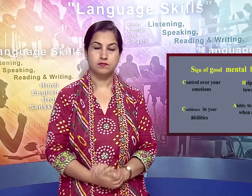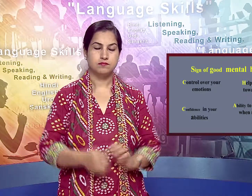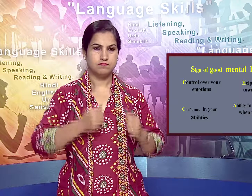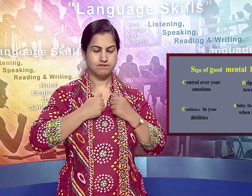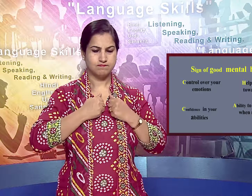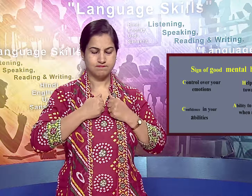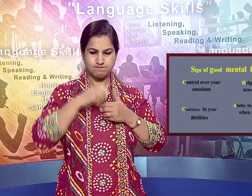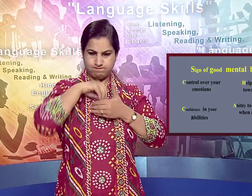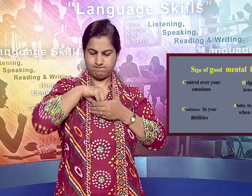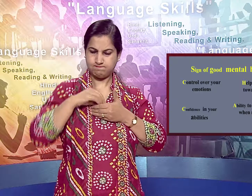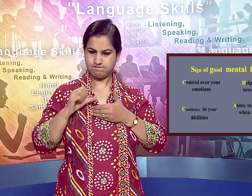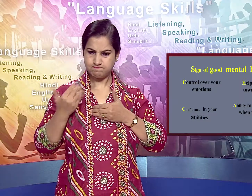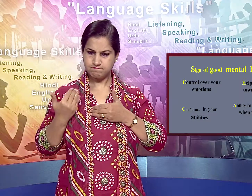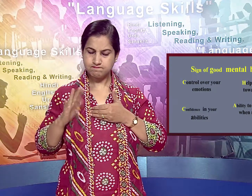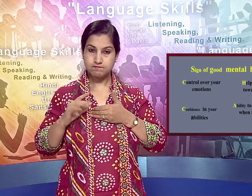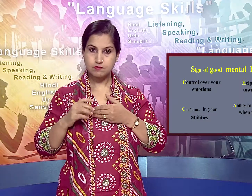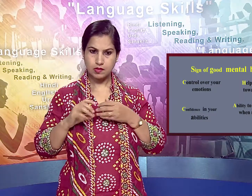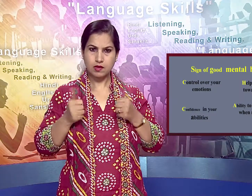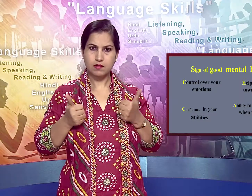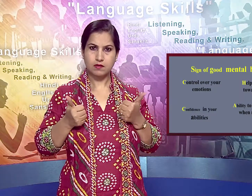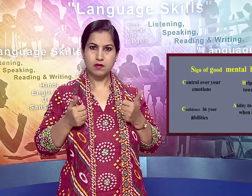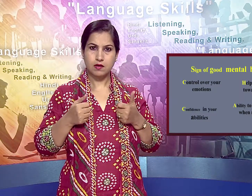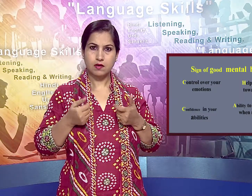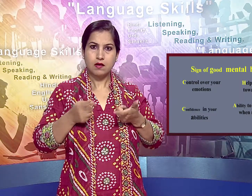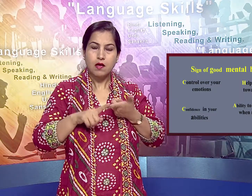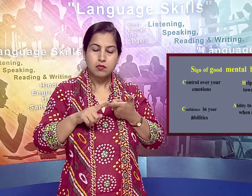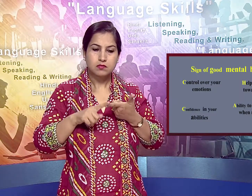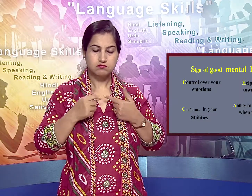when you have ability to seek help when needed,